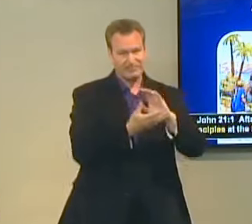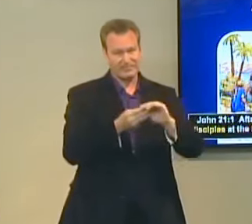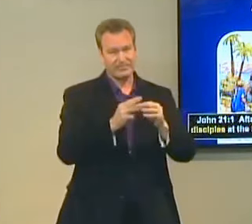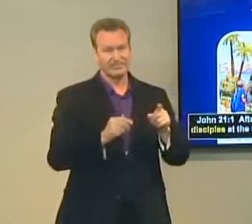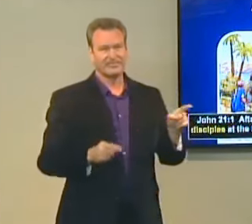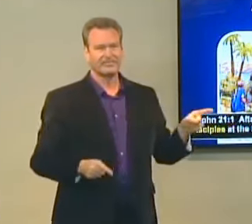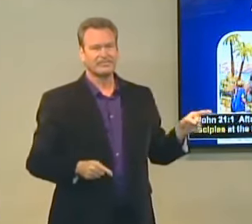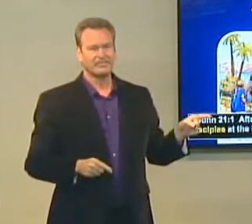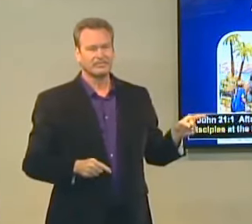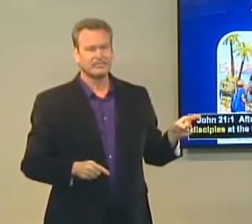showed. Himself.